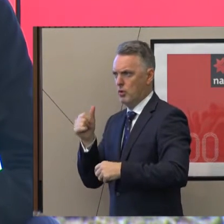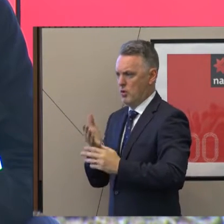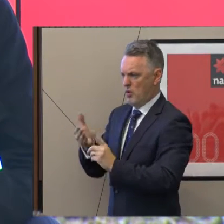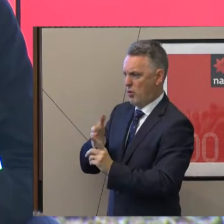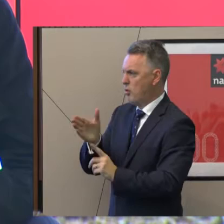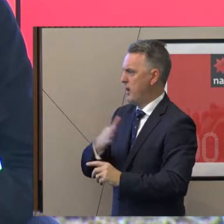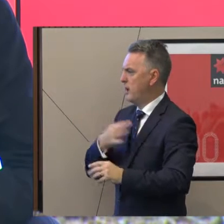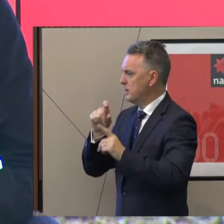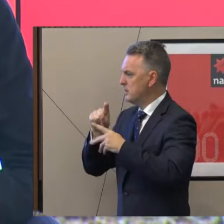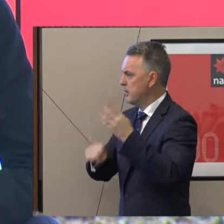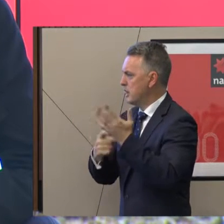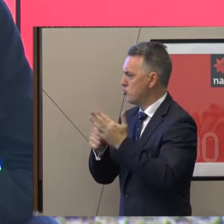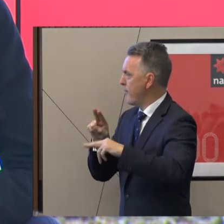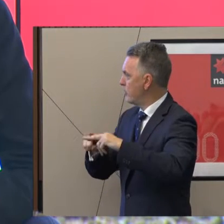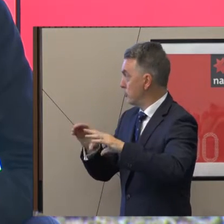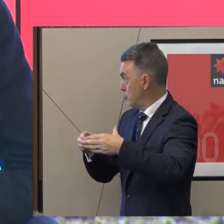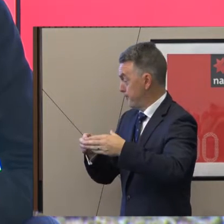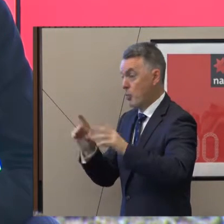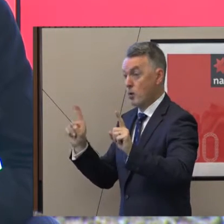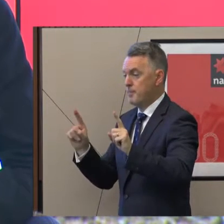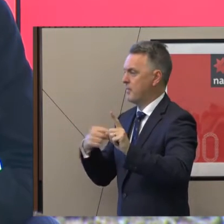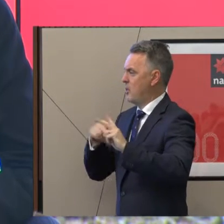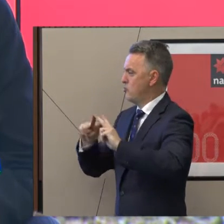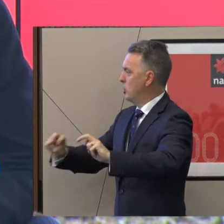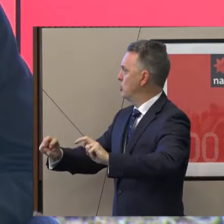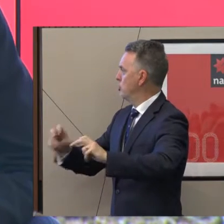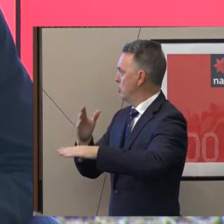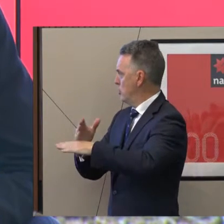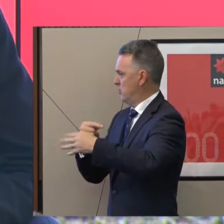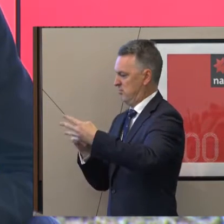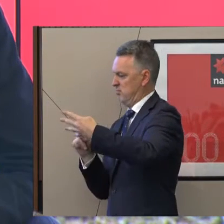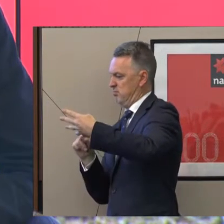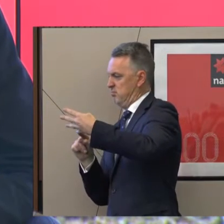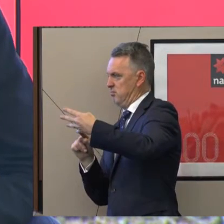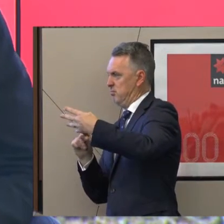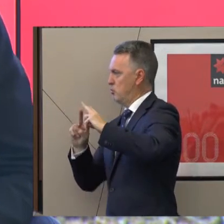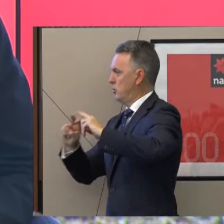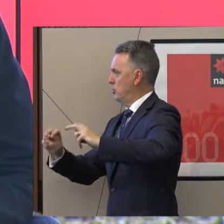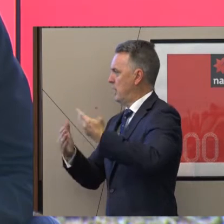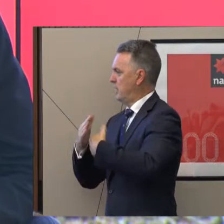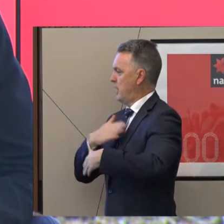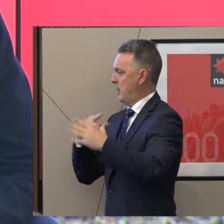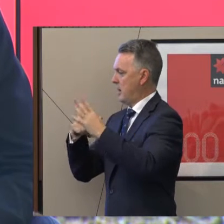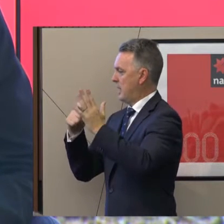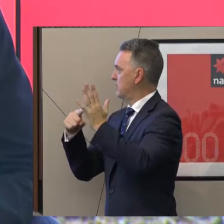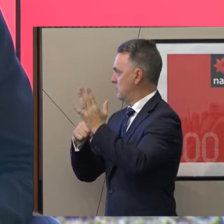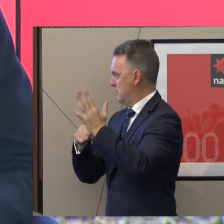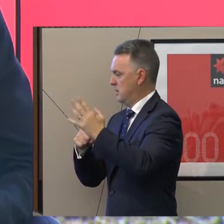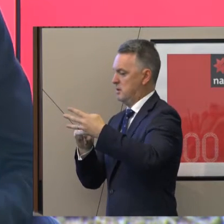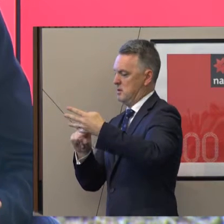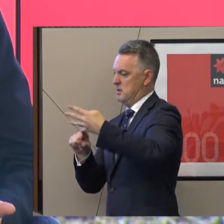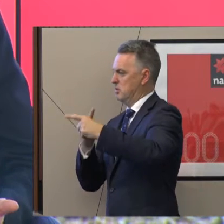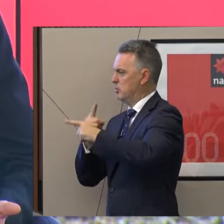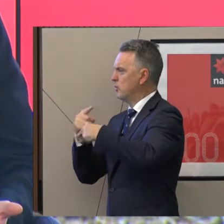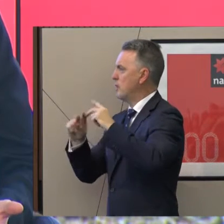disability reference group, is our research work that we do. We've got a function under our Equal Opportunity Act, which is about